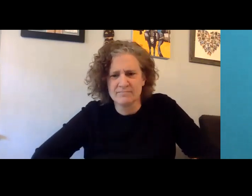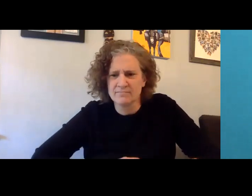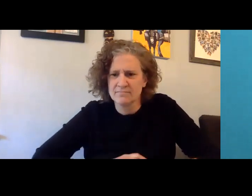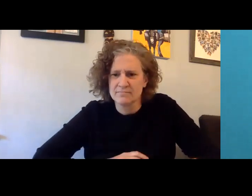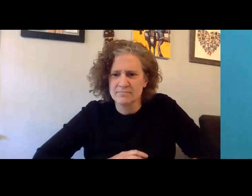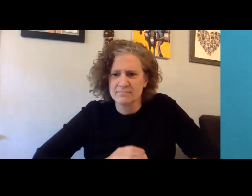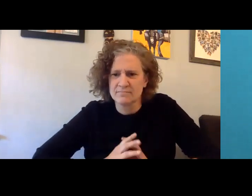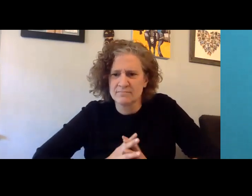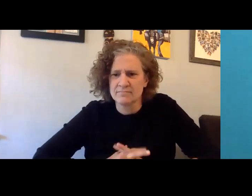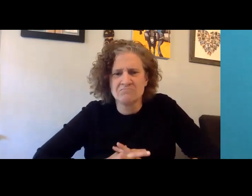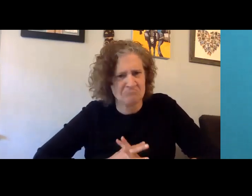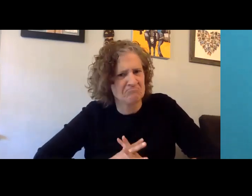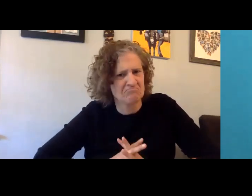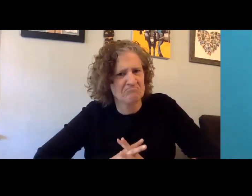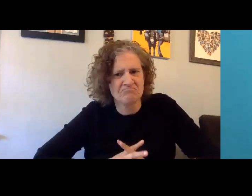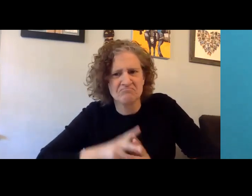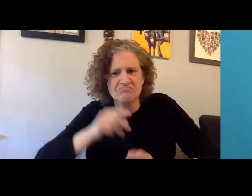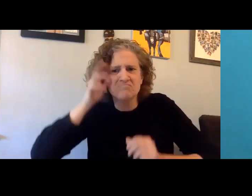frustrated.